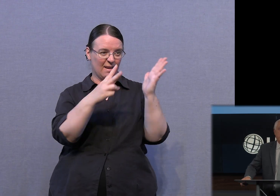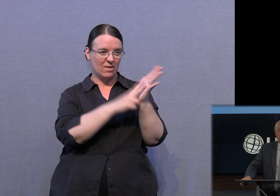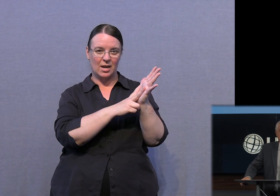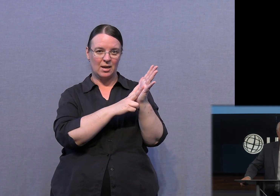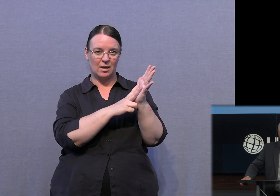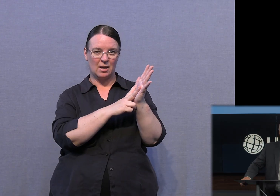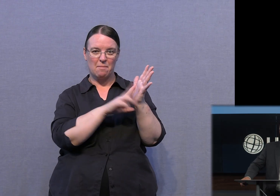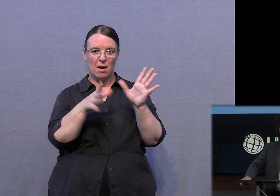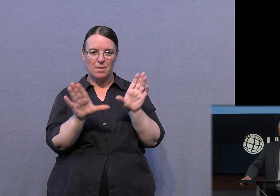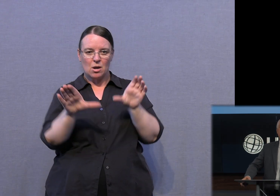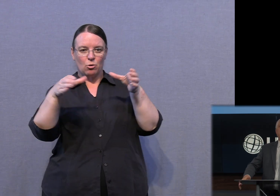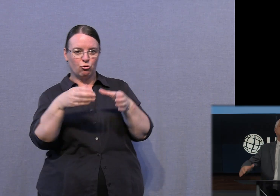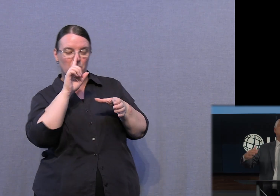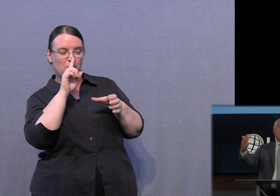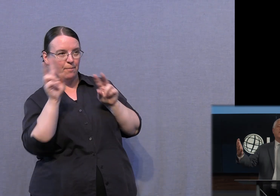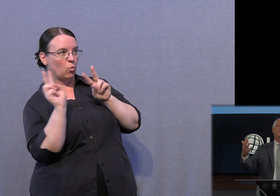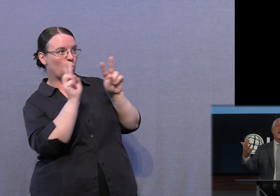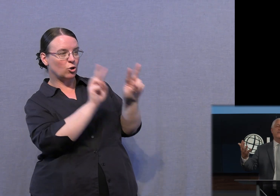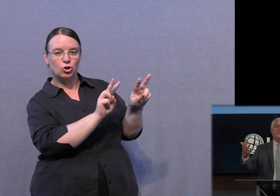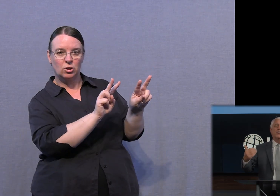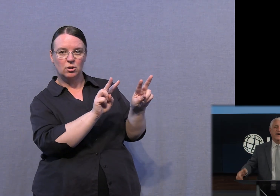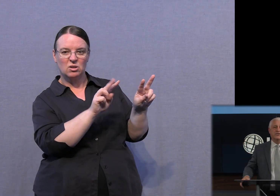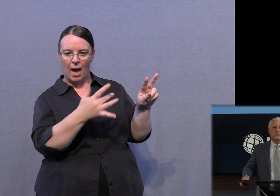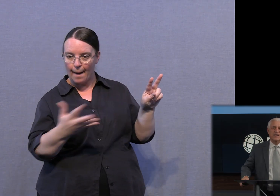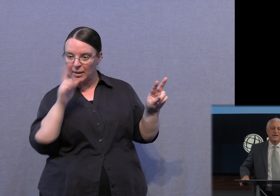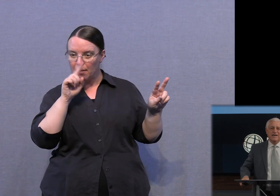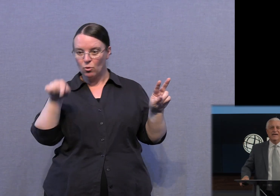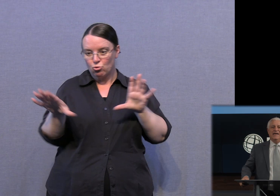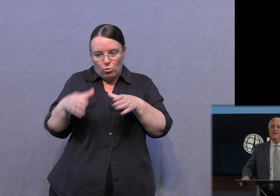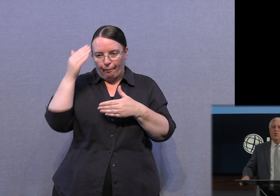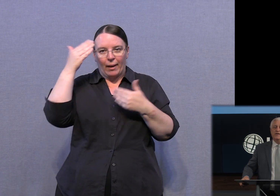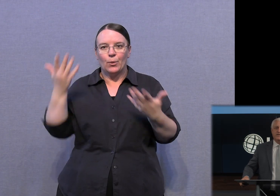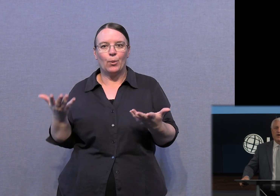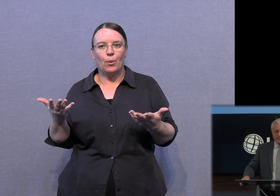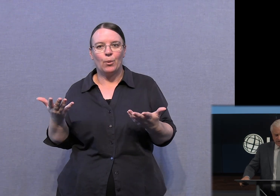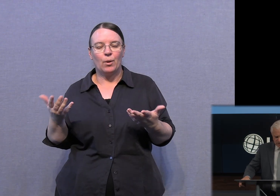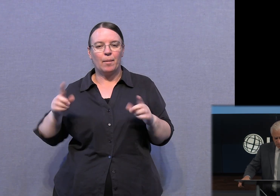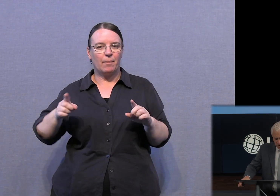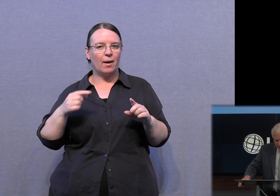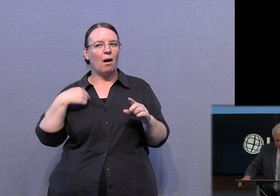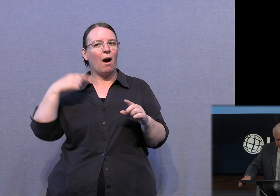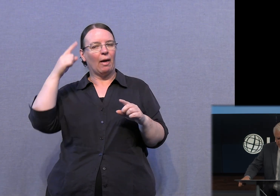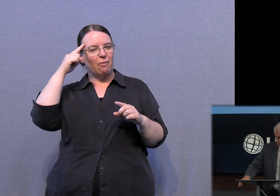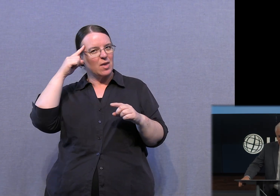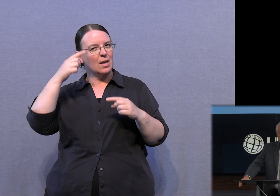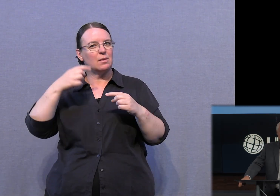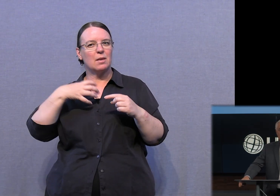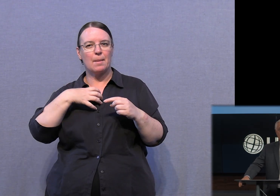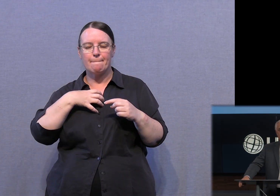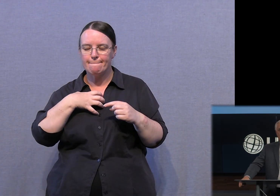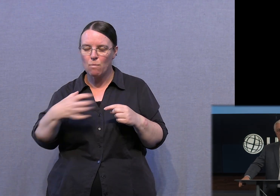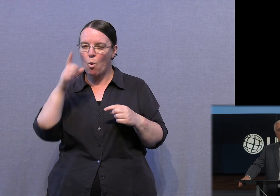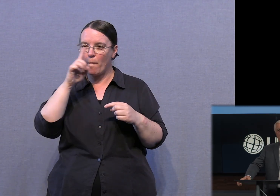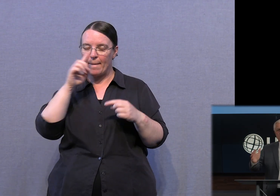people are reached, but I'm confident it's more than have ever been reached in any one service of General Conference